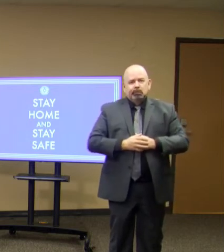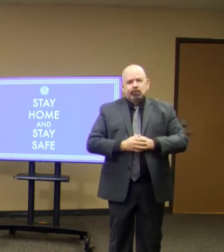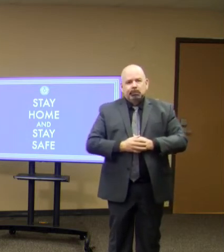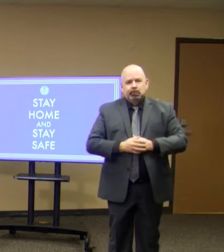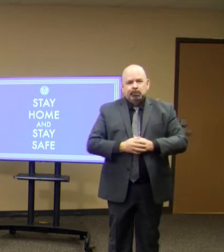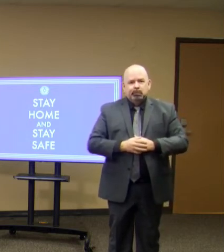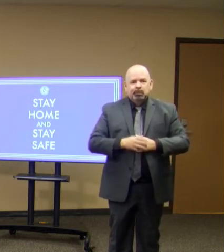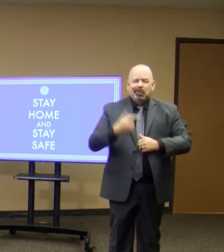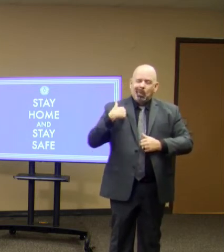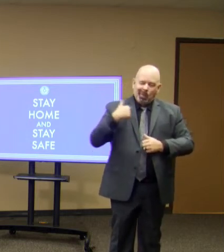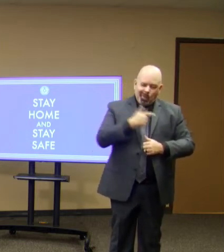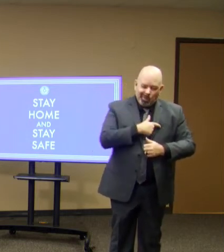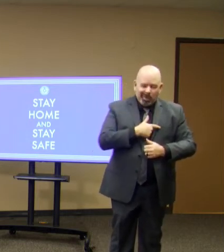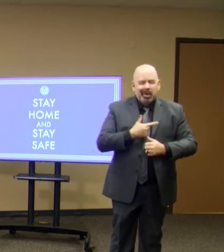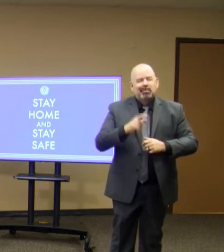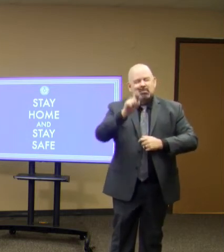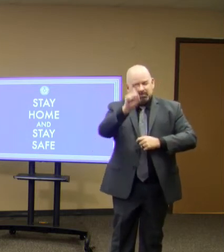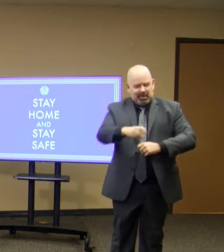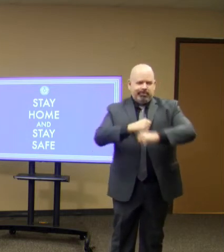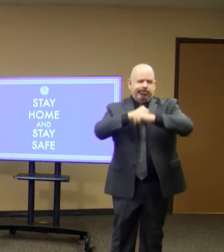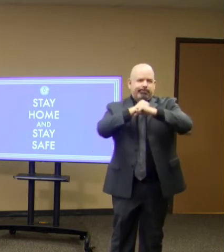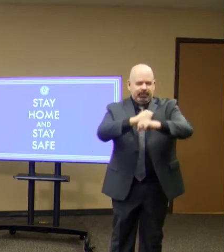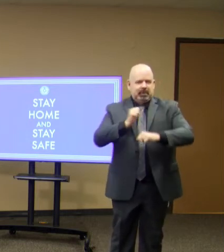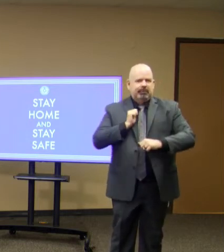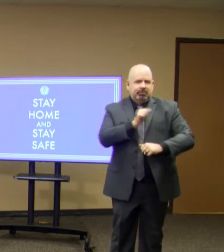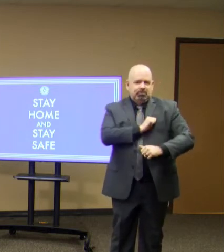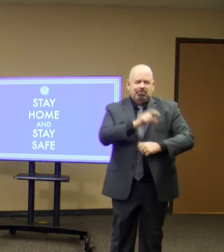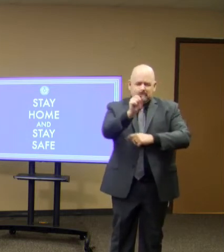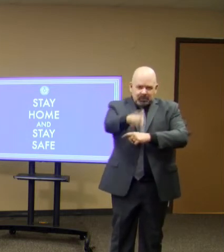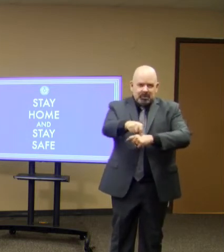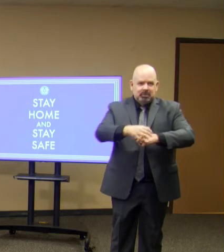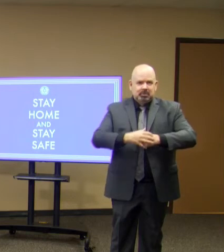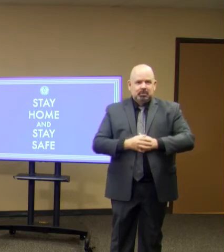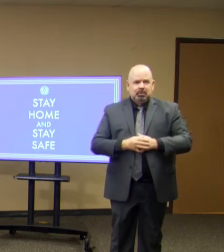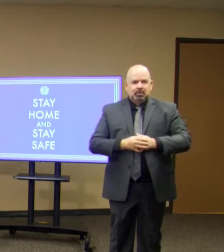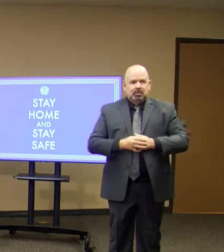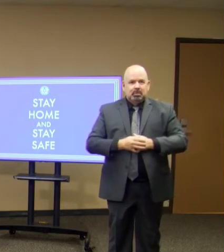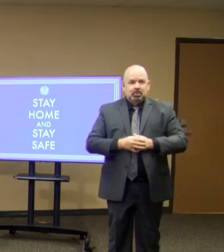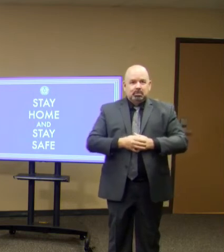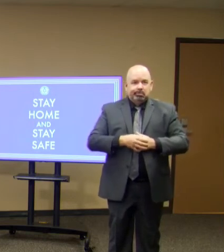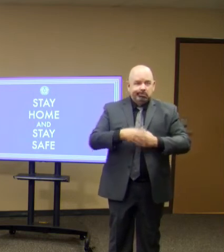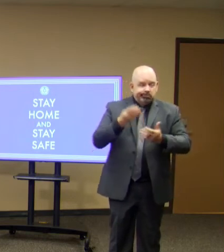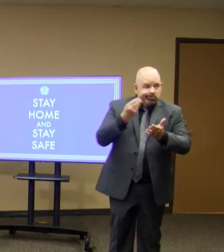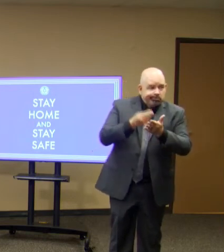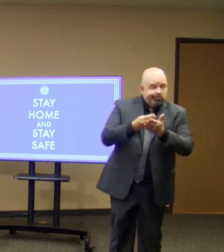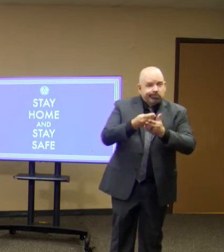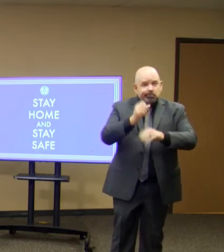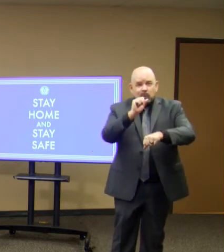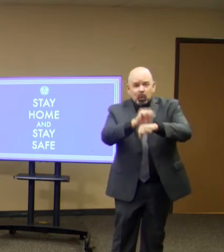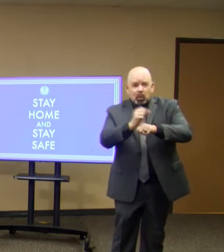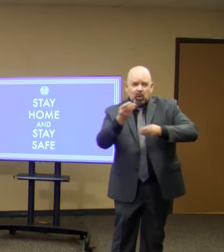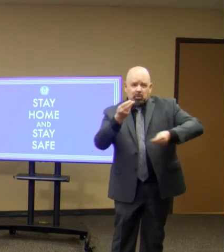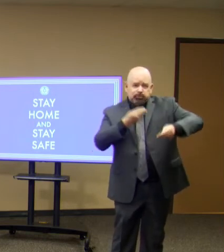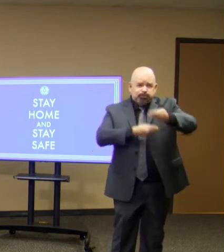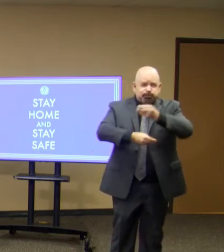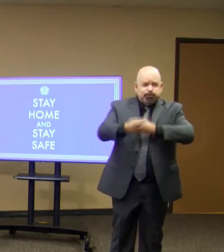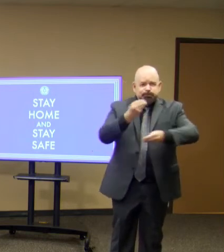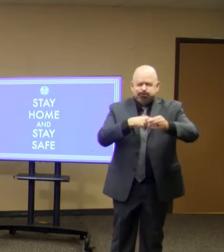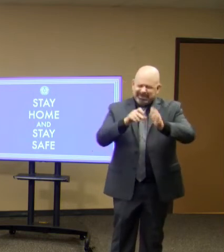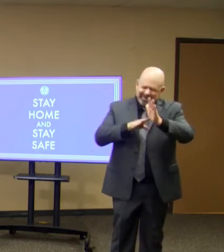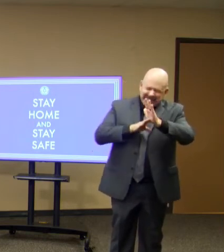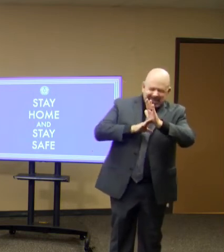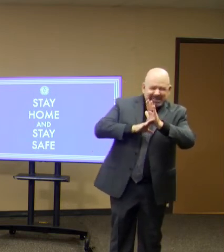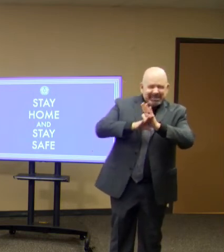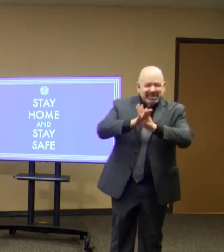and our economy by doing the things that are necessary to stop this spike that we're on now. Currently,